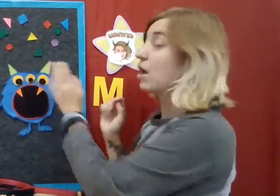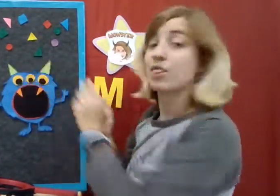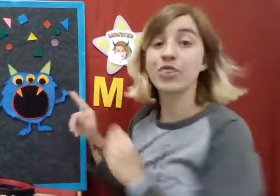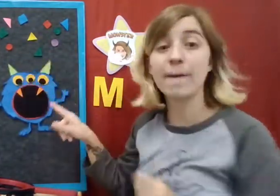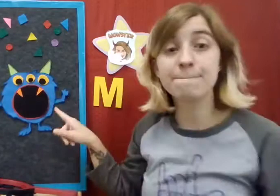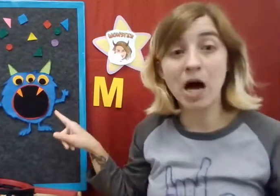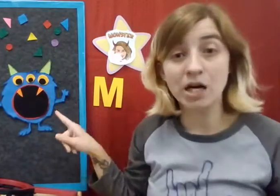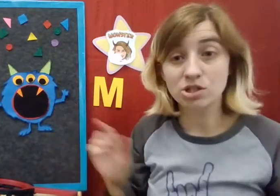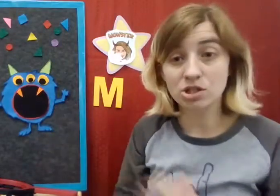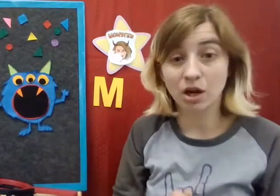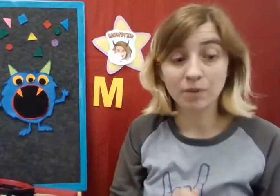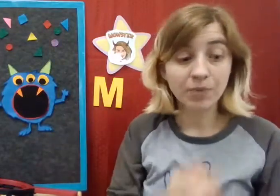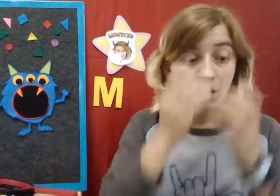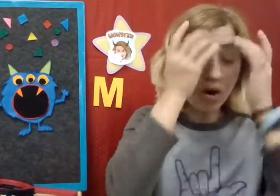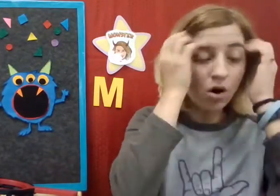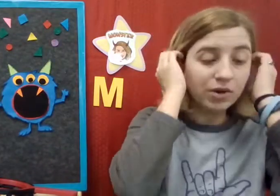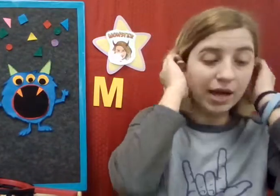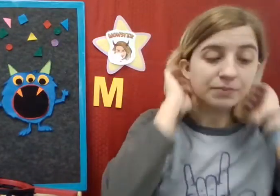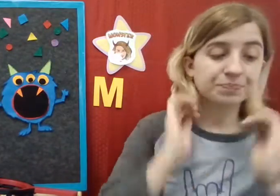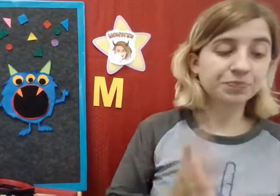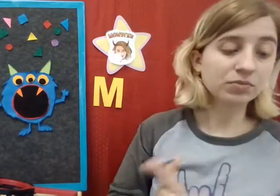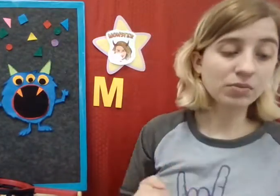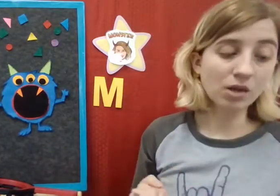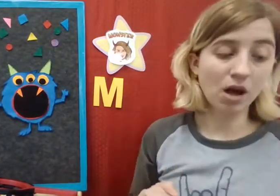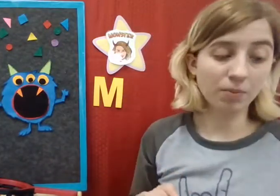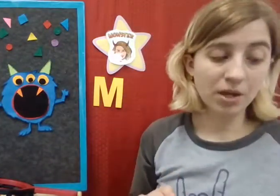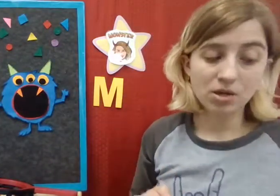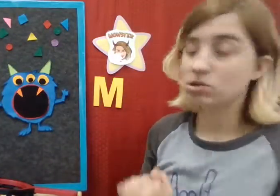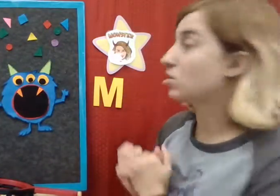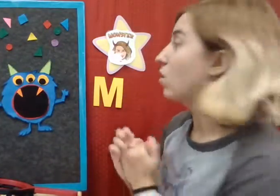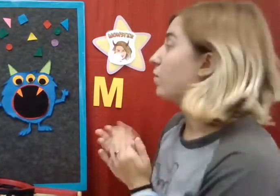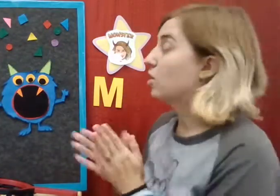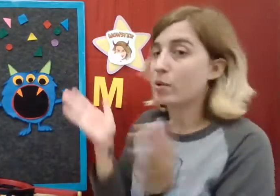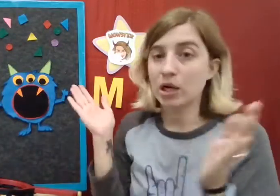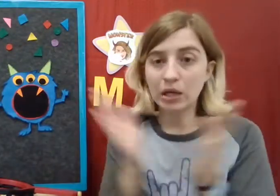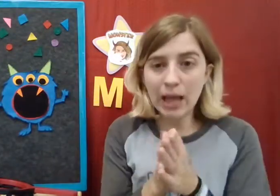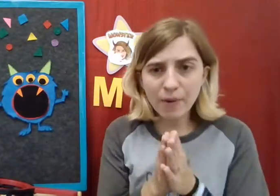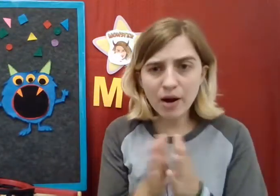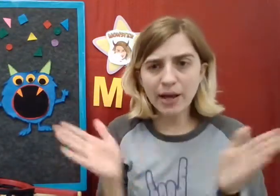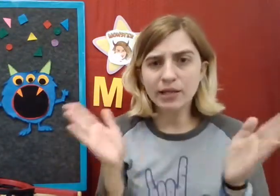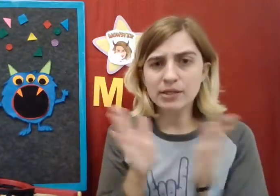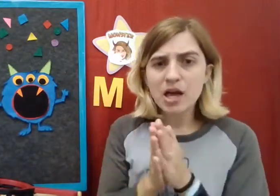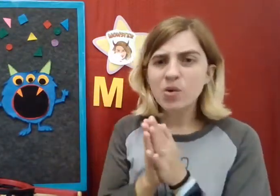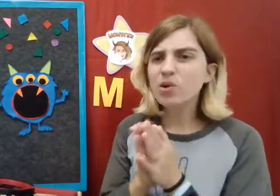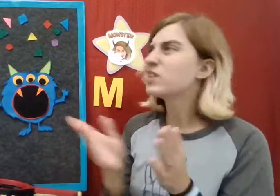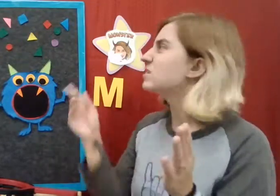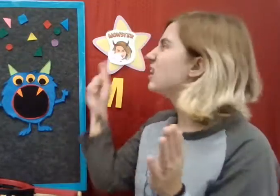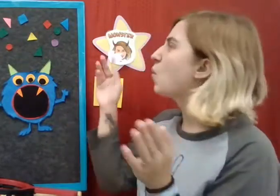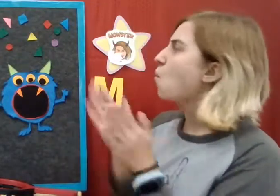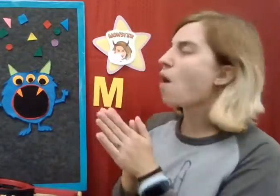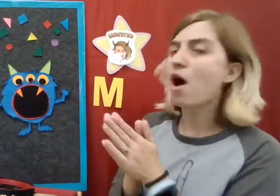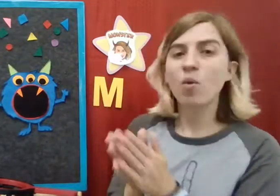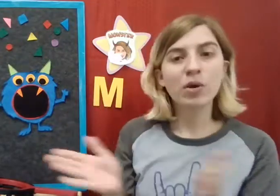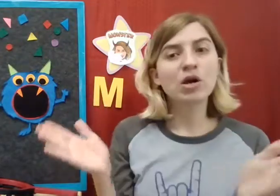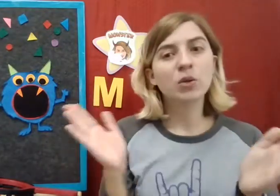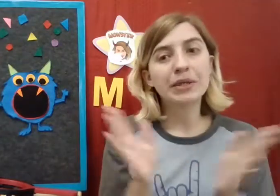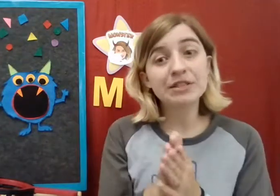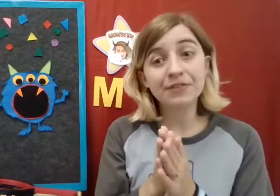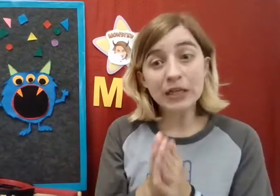the monster. Okay. So we're going to clap our hands and we're going to see what we are going to feed